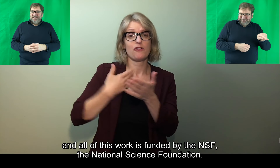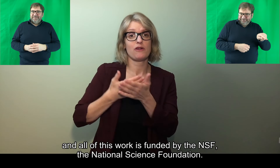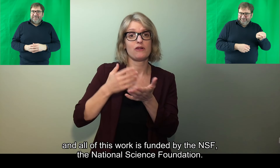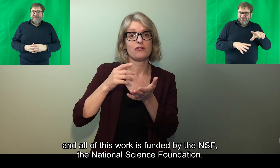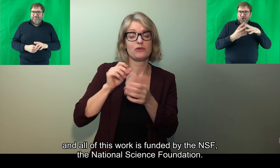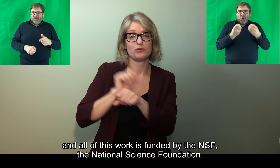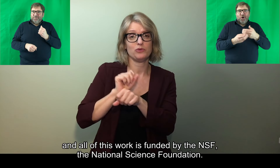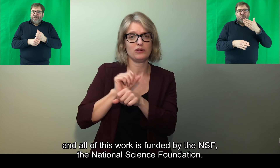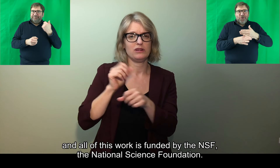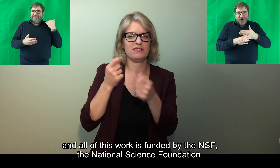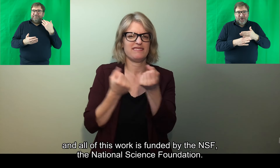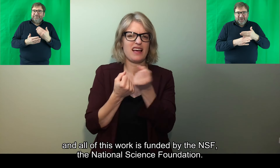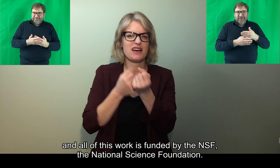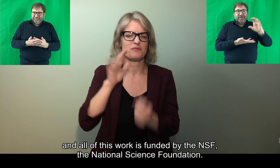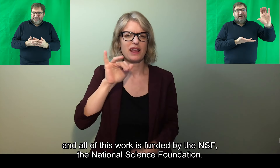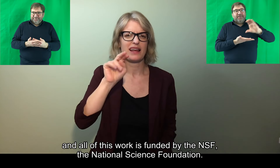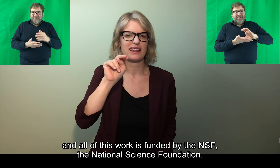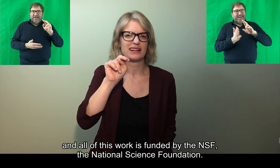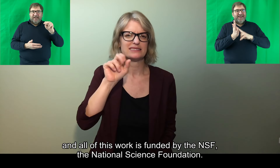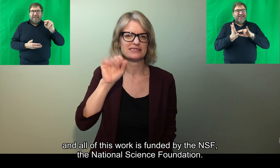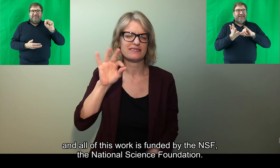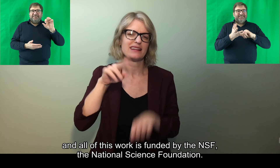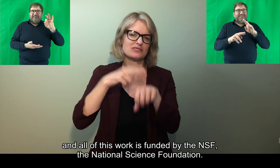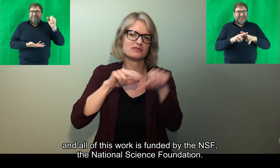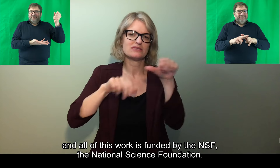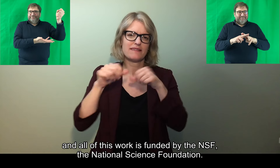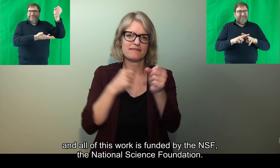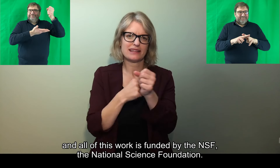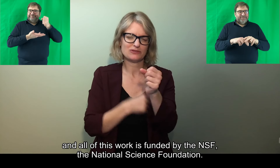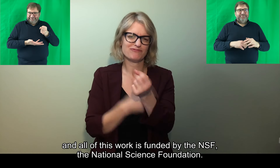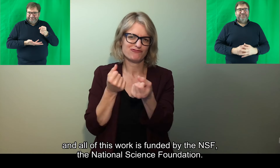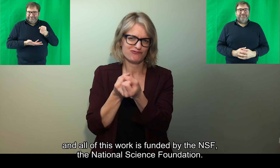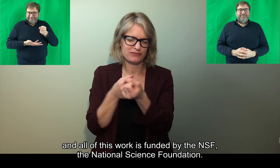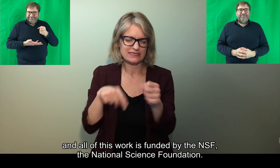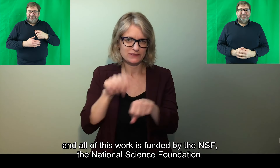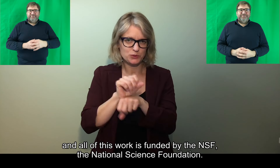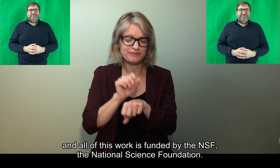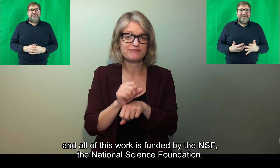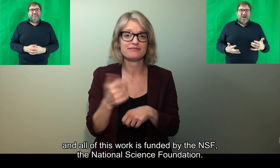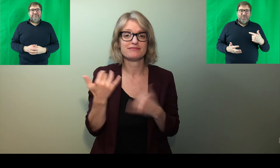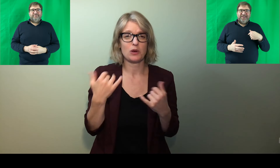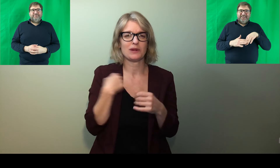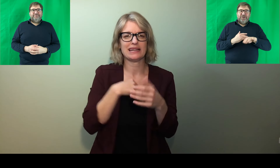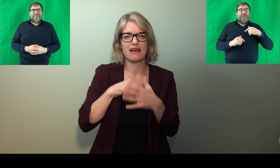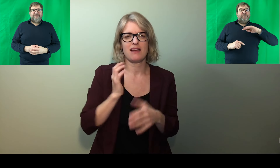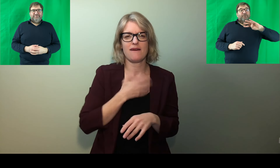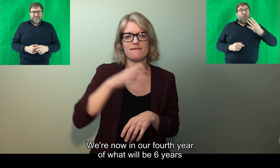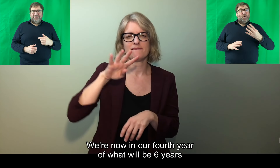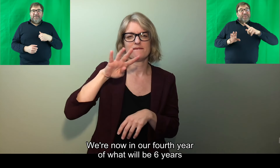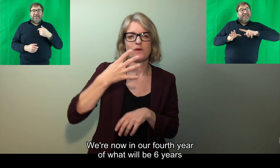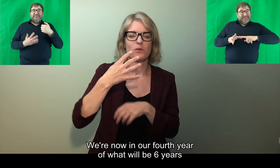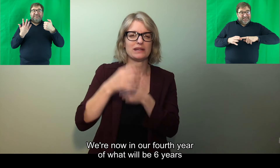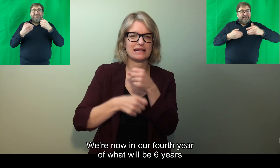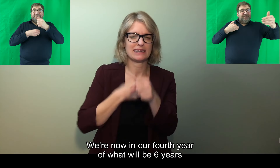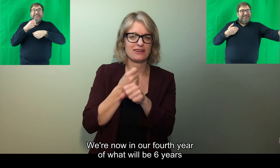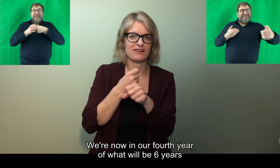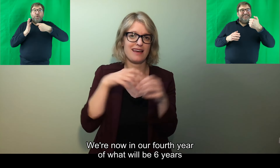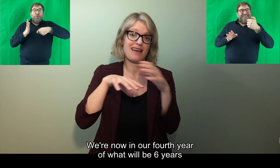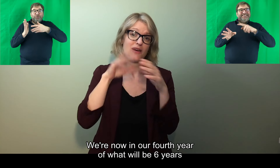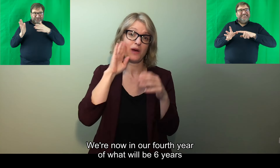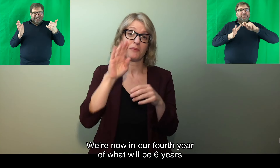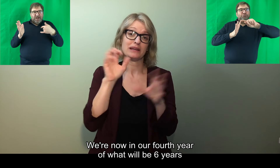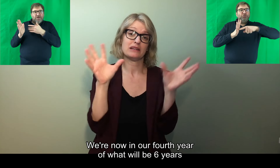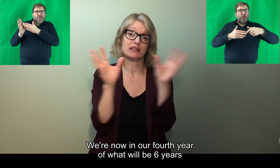and all of this work is funded by the NSF, the National Science Foundation. We're now in our 4th